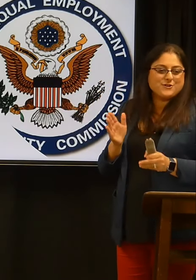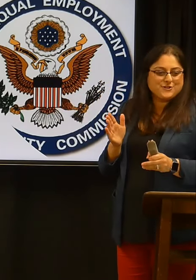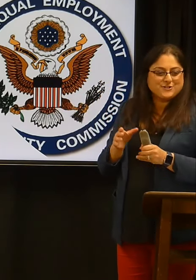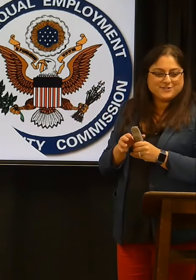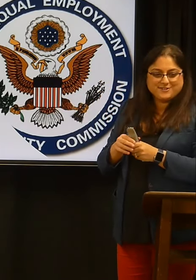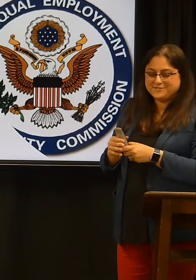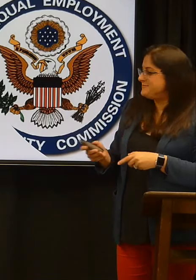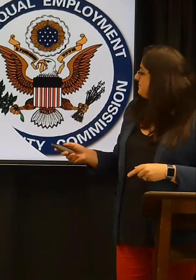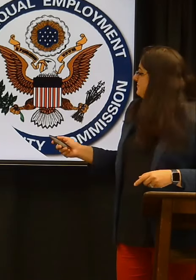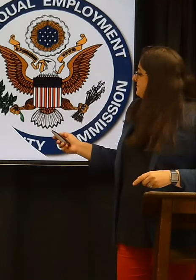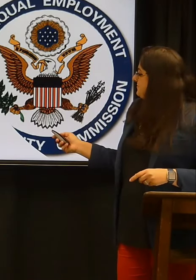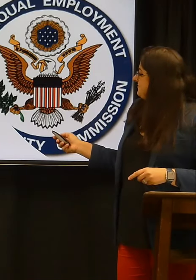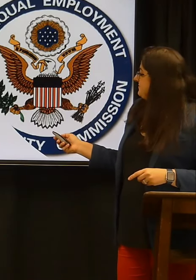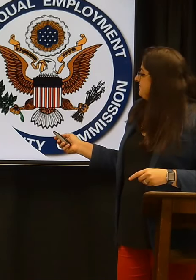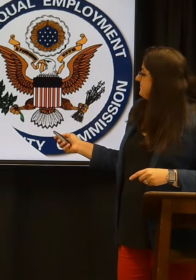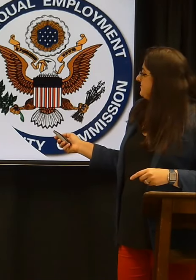with my colleagues.